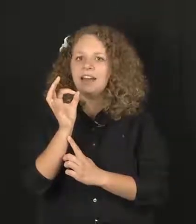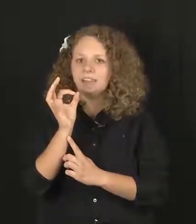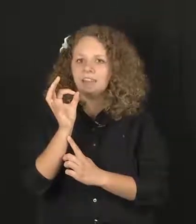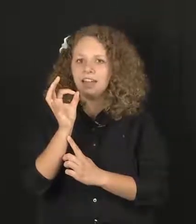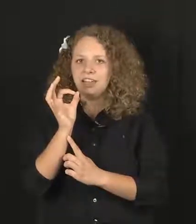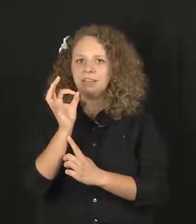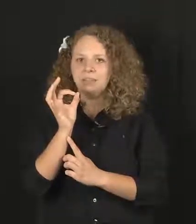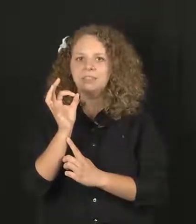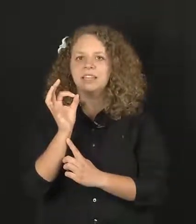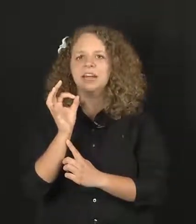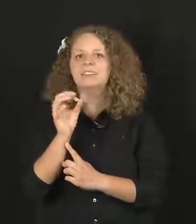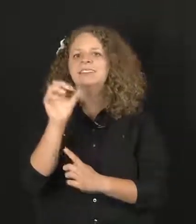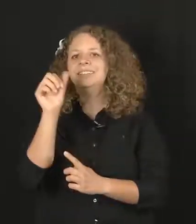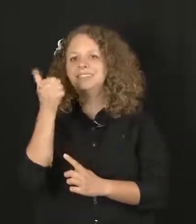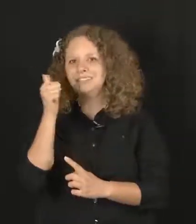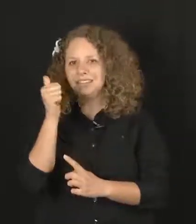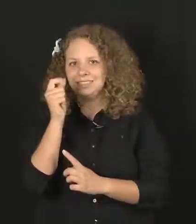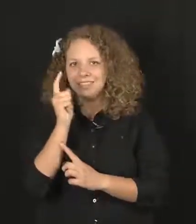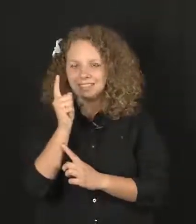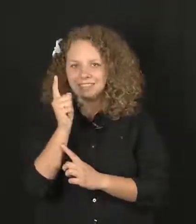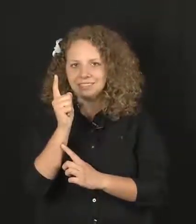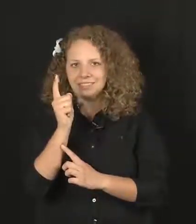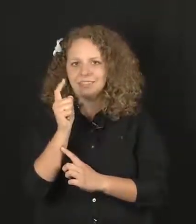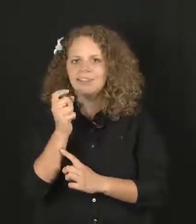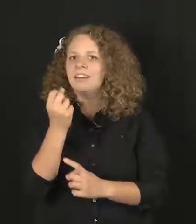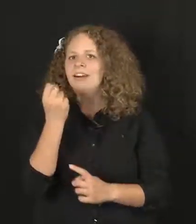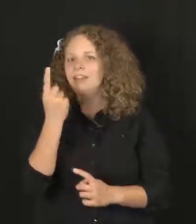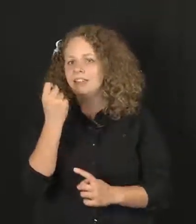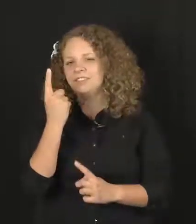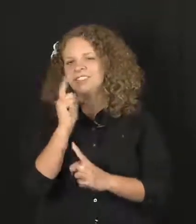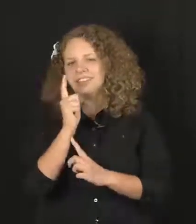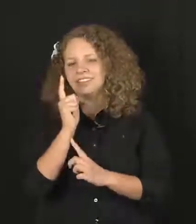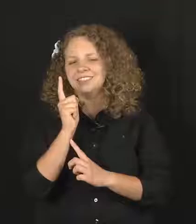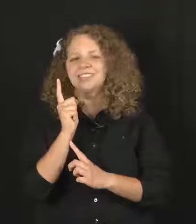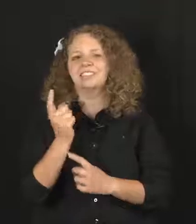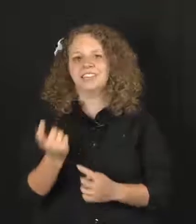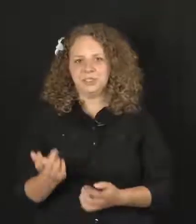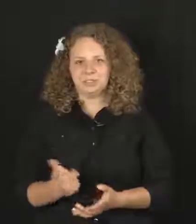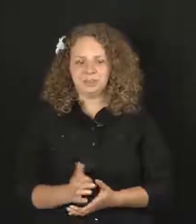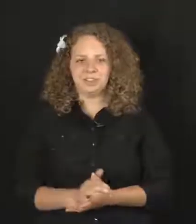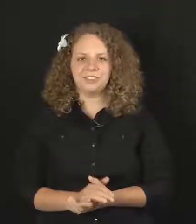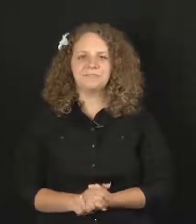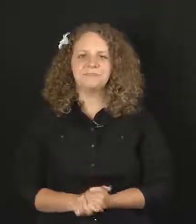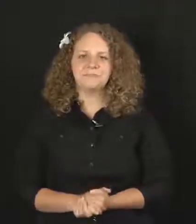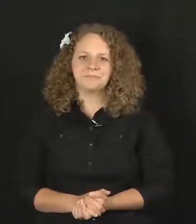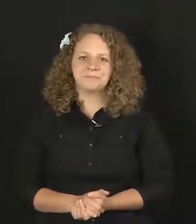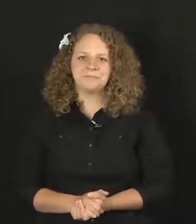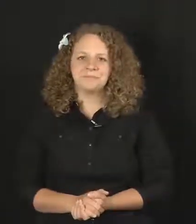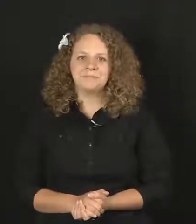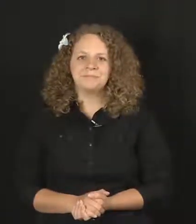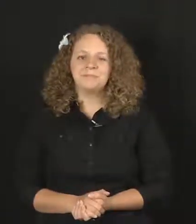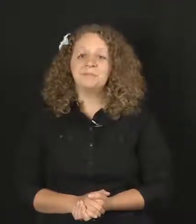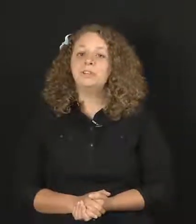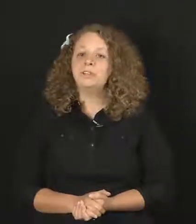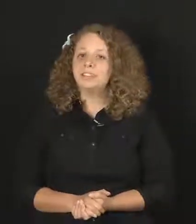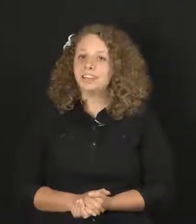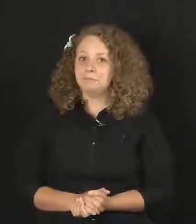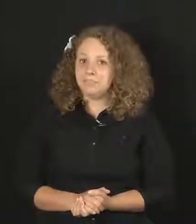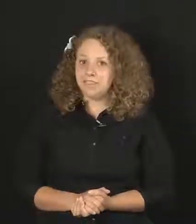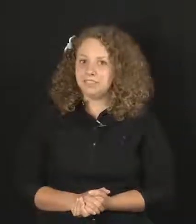After 9, you will sign 10 seconds, 11 seconds, and so forth. When you are signing minutes,